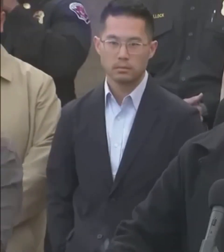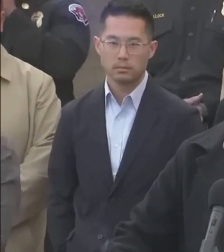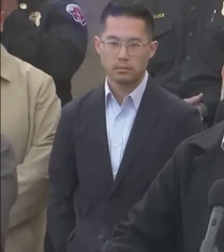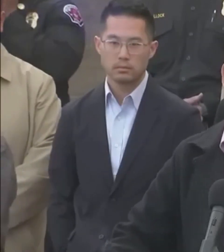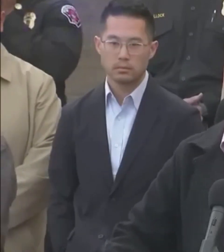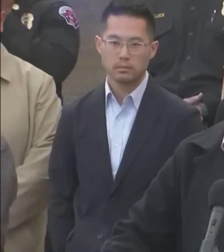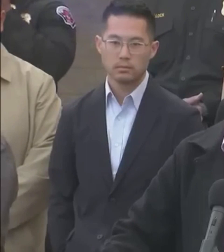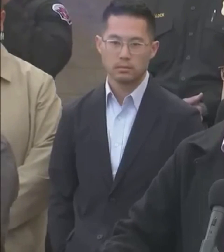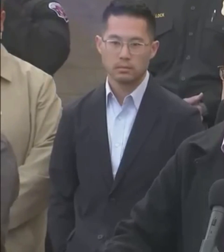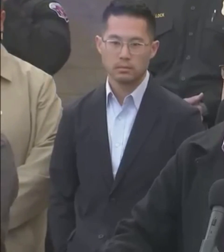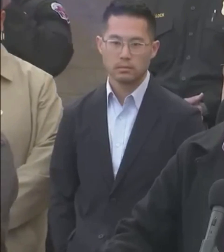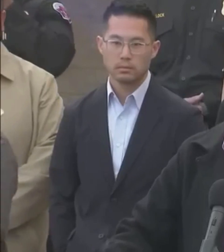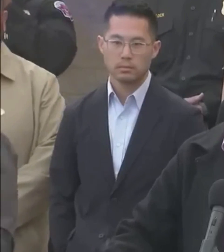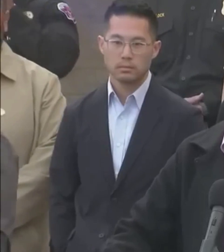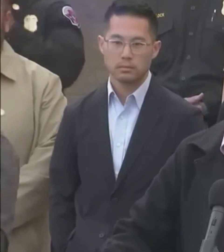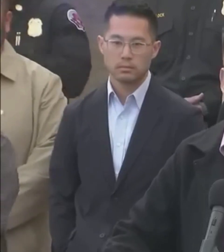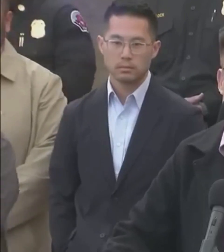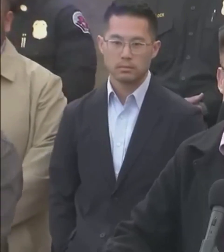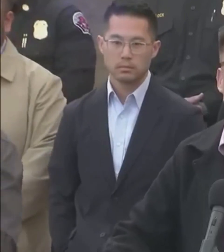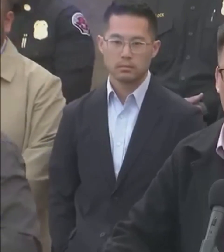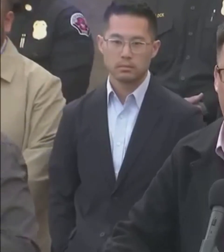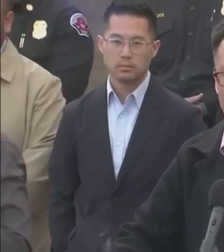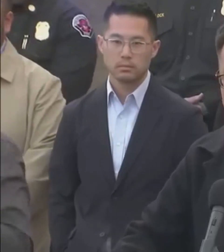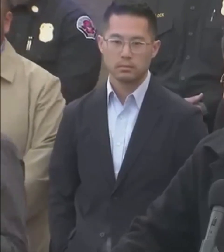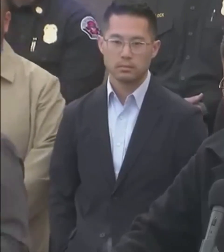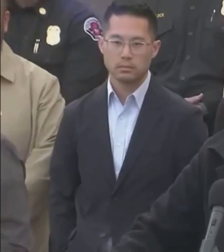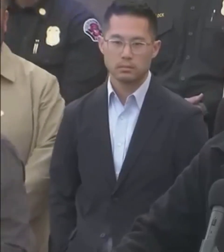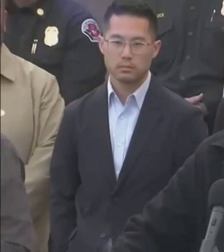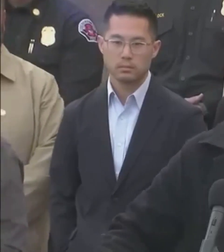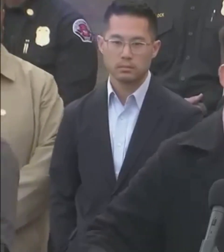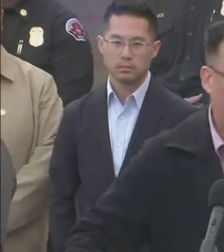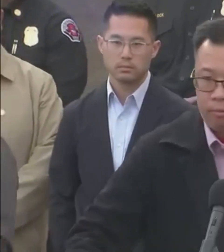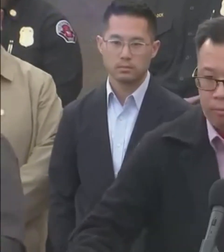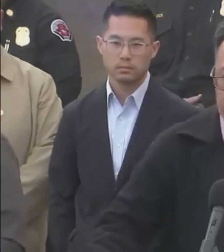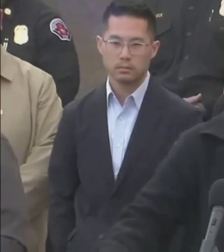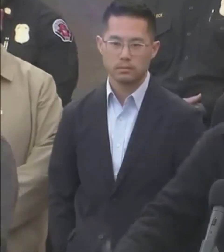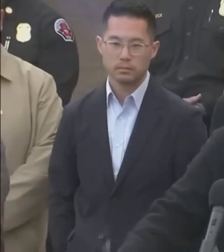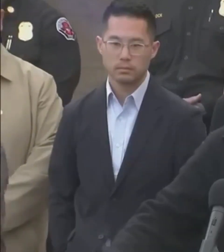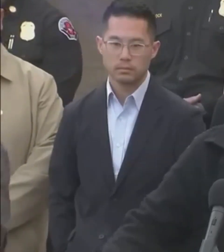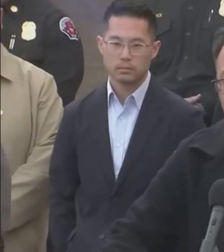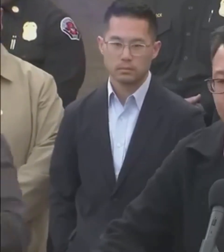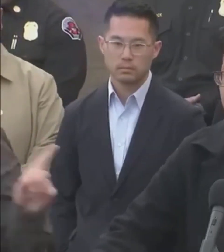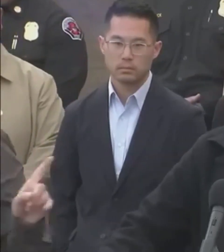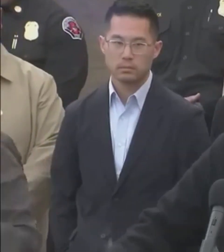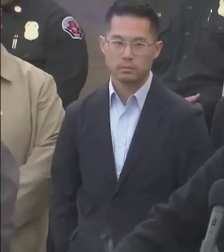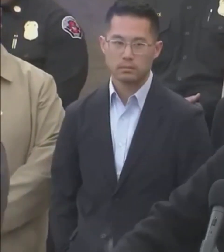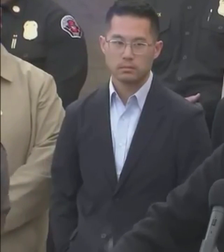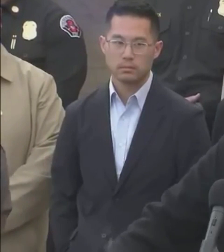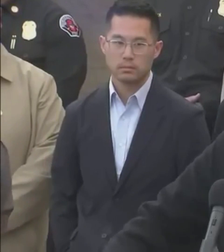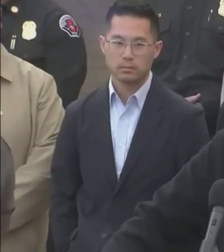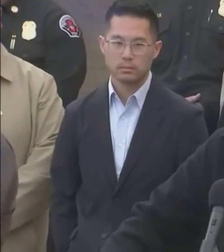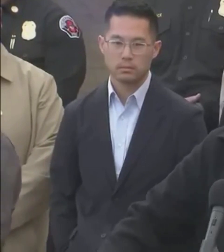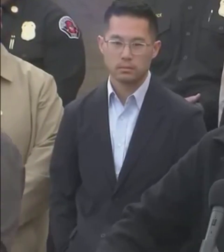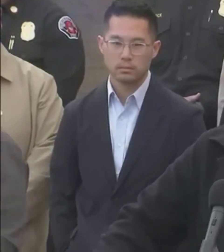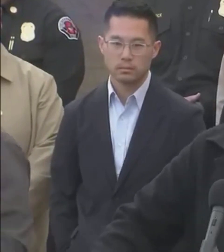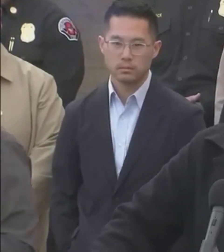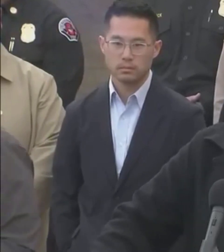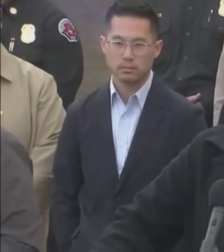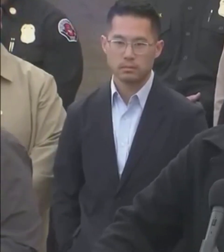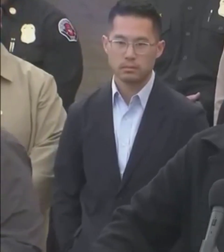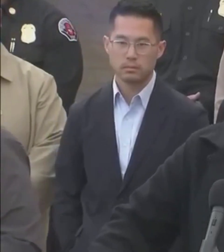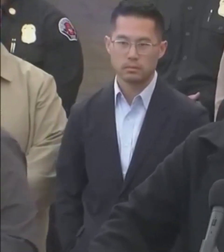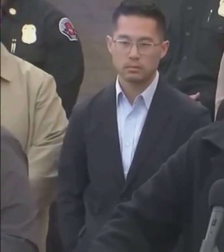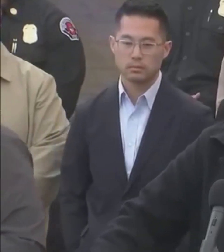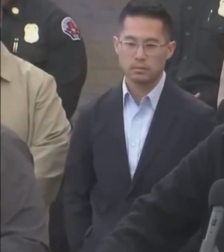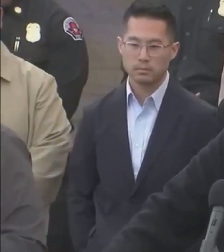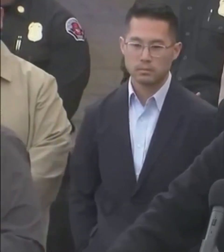today. My office is observing the circumstance and has offered our help to neighborhood law enforcement and examination unfurls."